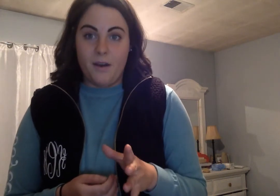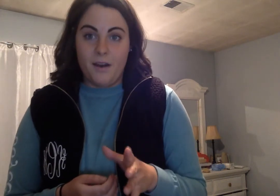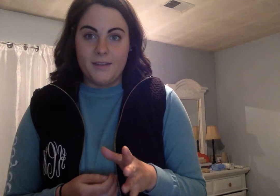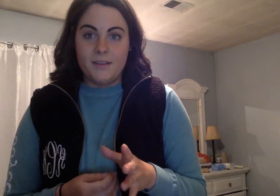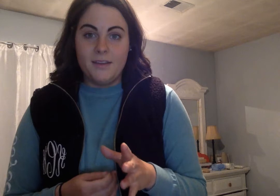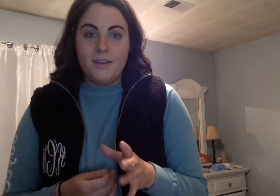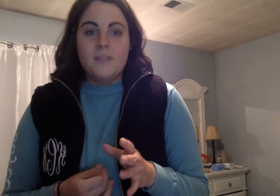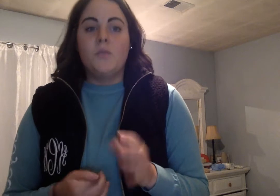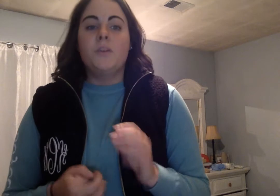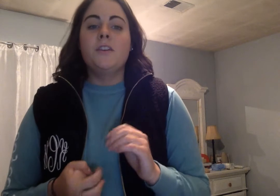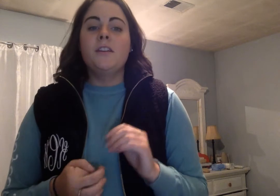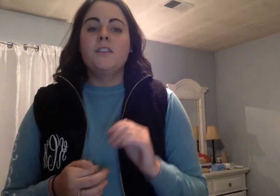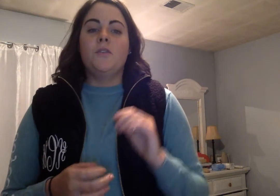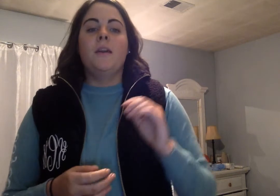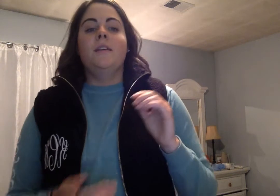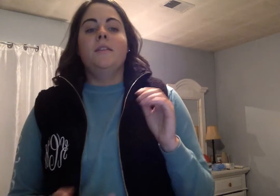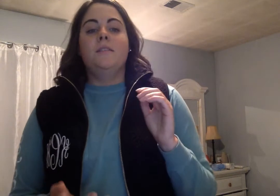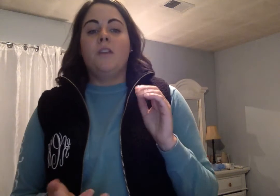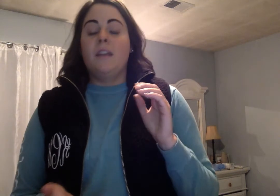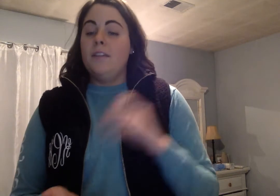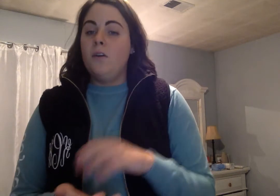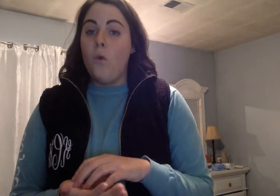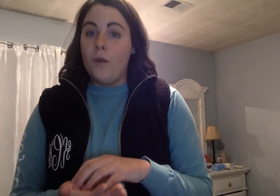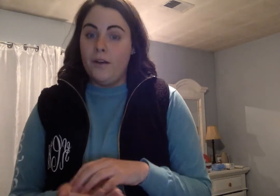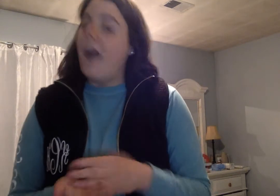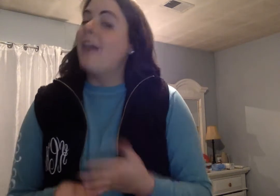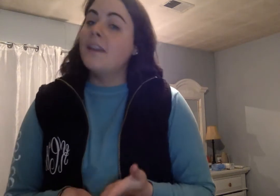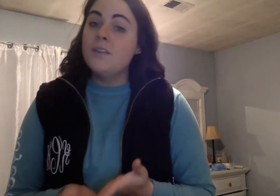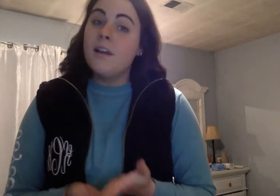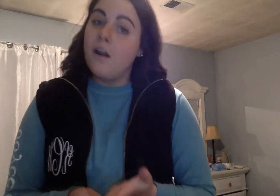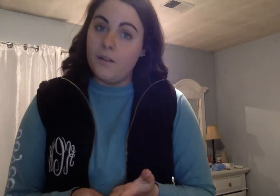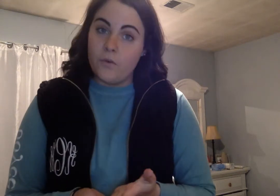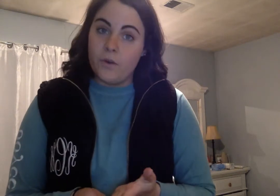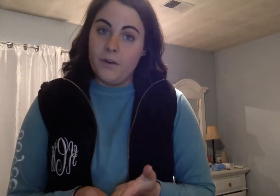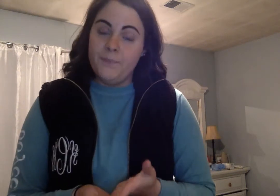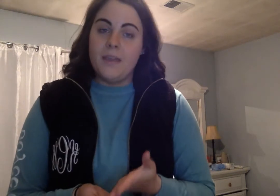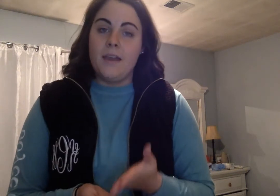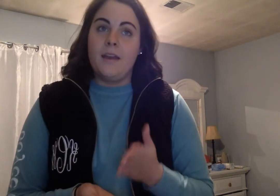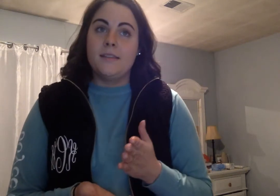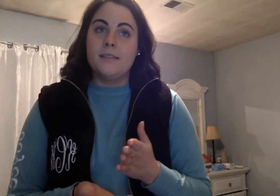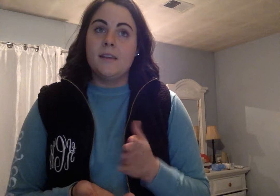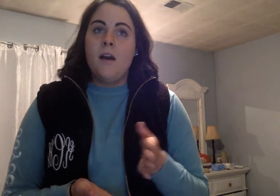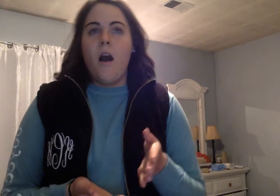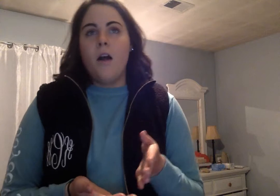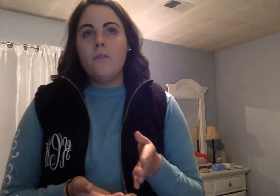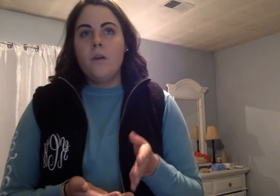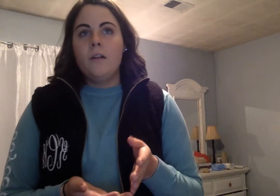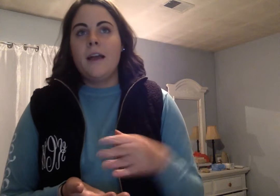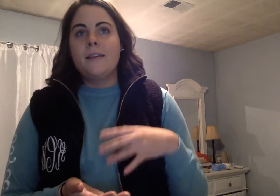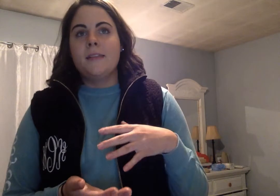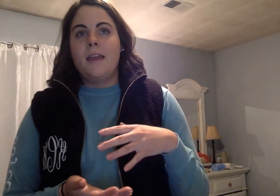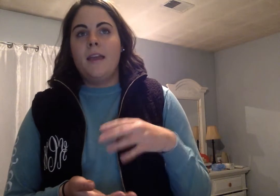pot. So what you're going to do is you're going to get the oil. I like using olive oil because olive oil has